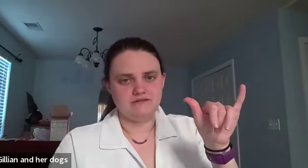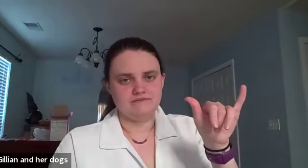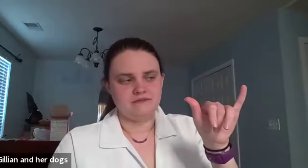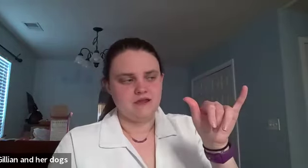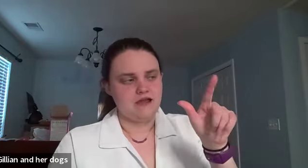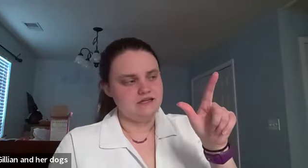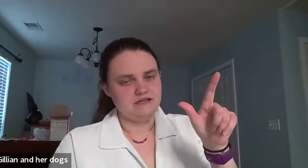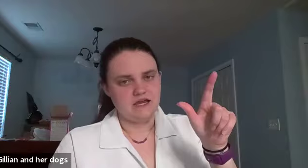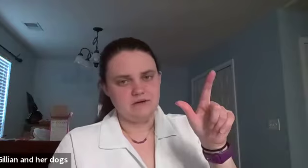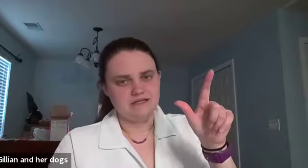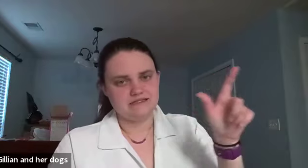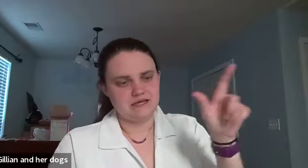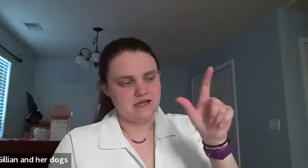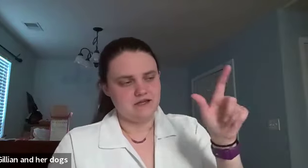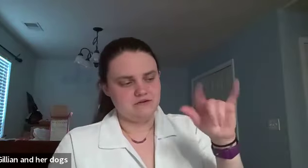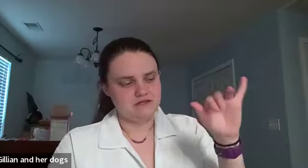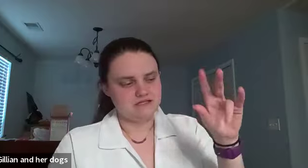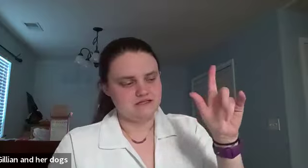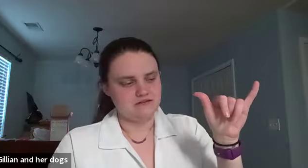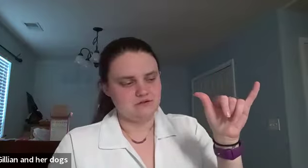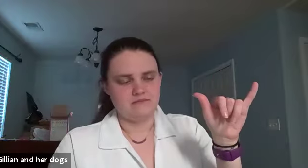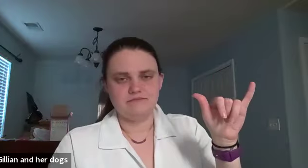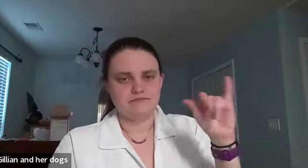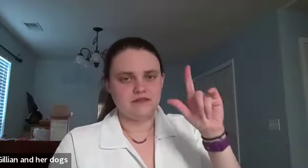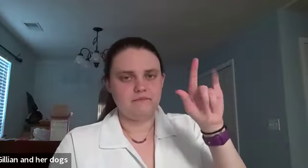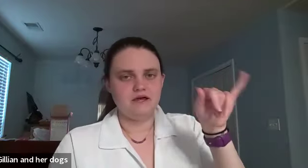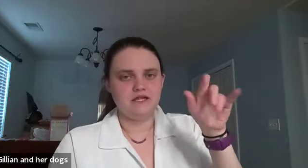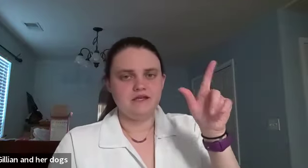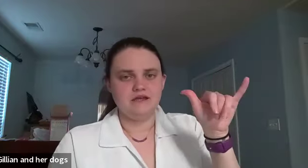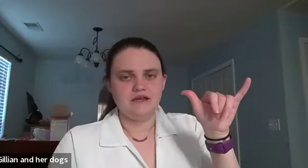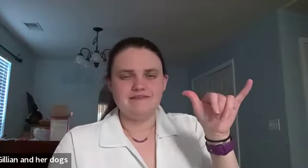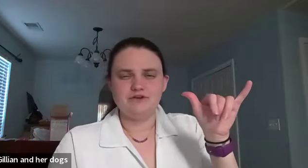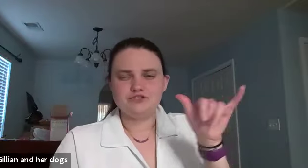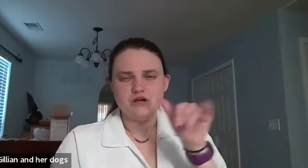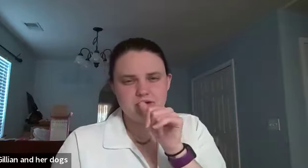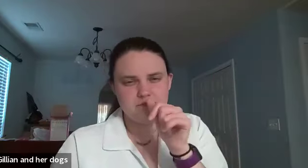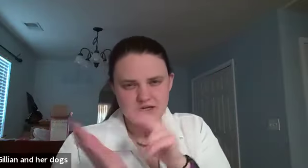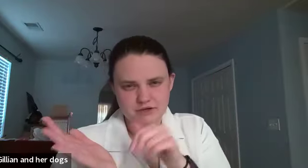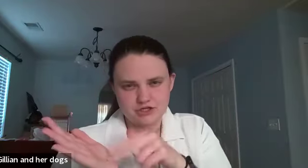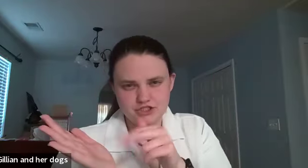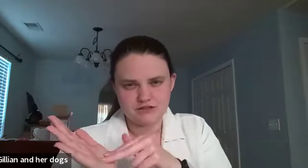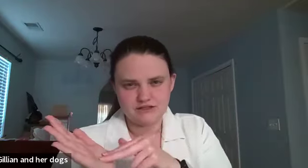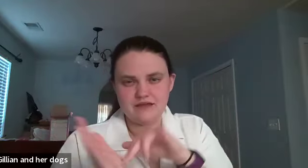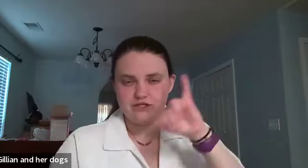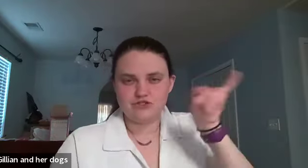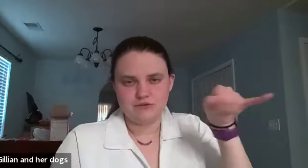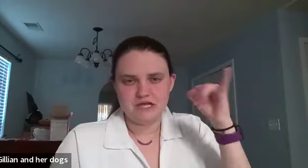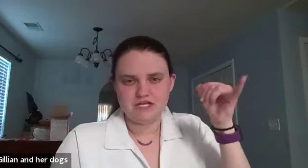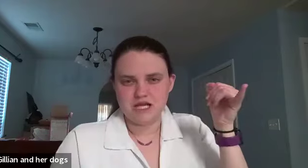like I know I didn't slide. I realized I didn't do that. But if you're talking about a peanut butter and jelly and then you start with that J,